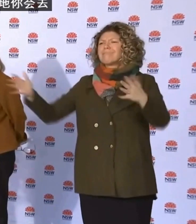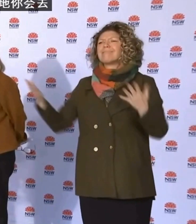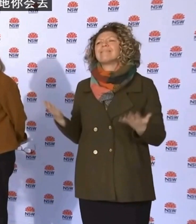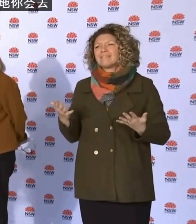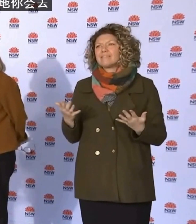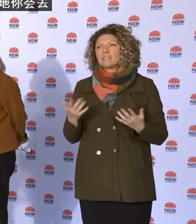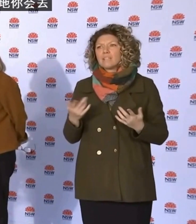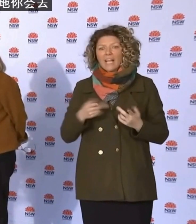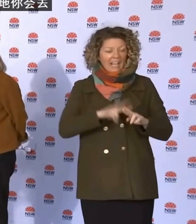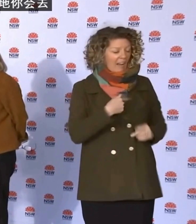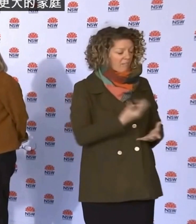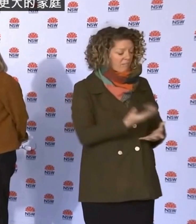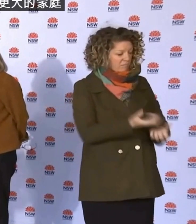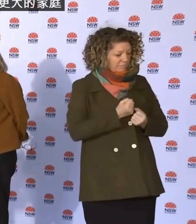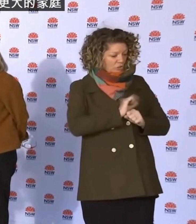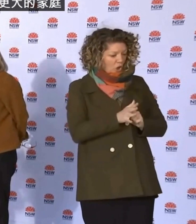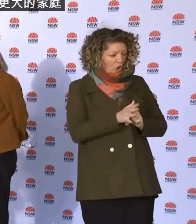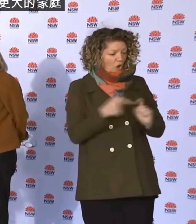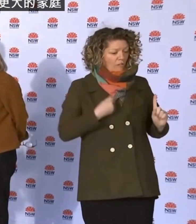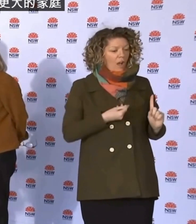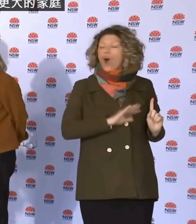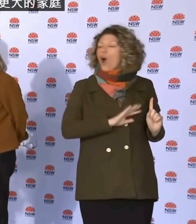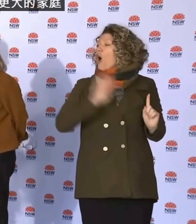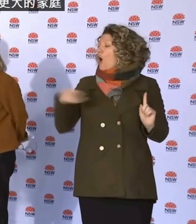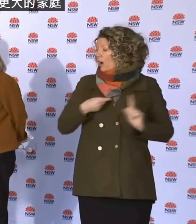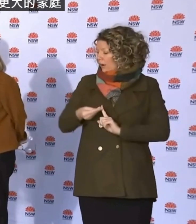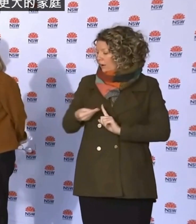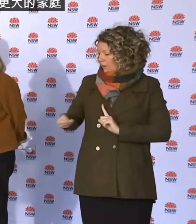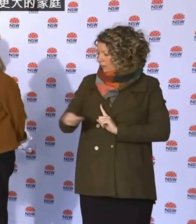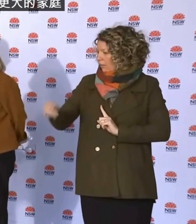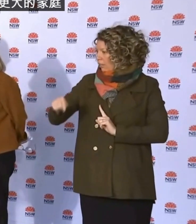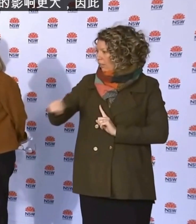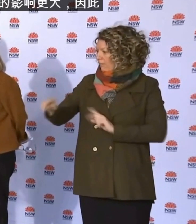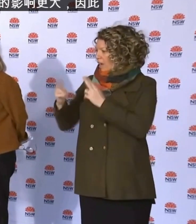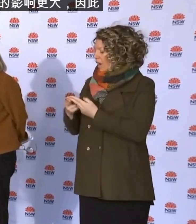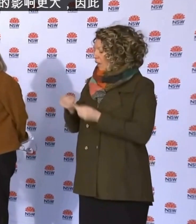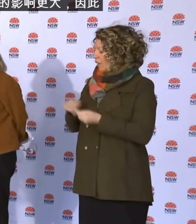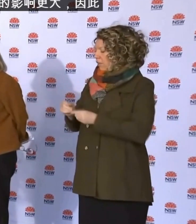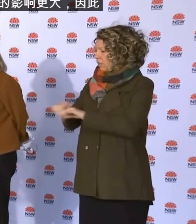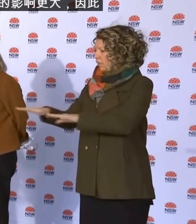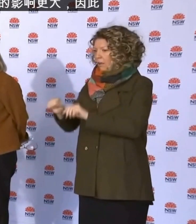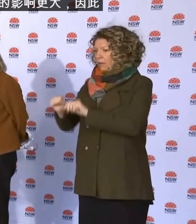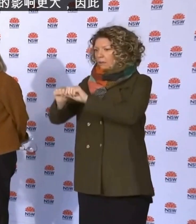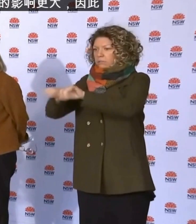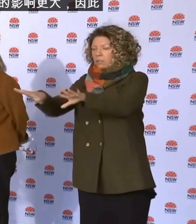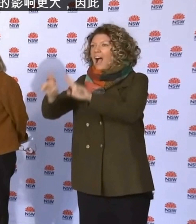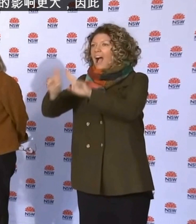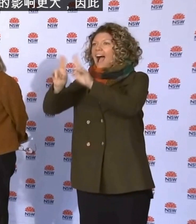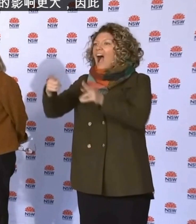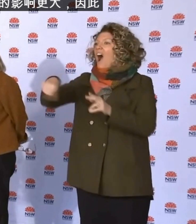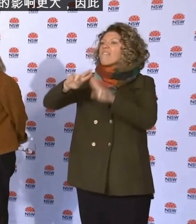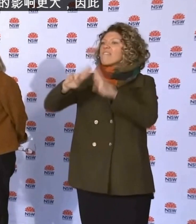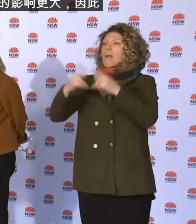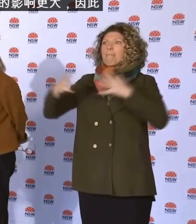up, you go home, tragically you're going to give it to your most loved ones. And the larger the household, obviously those communities with larger households are more